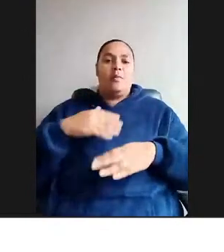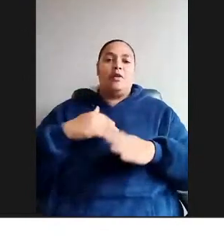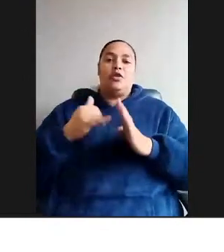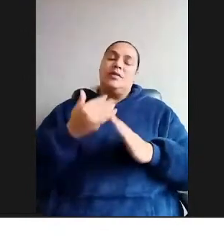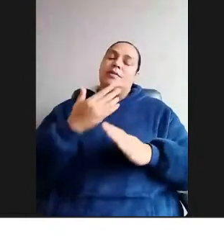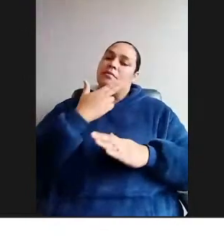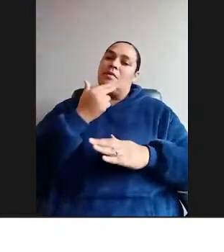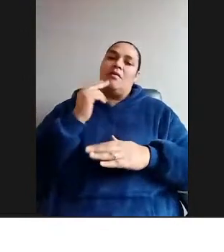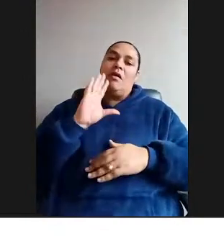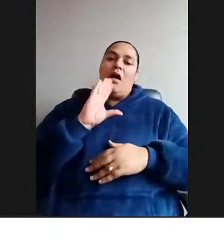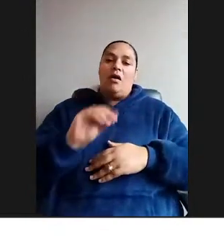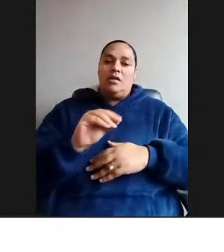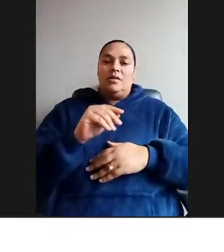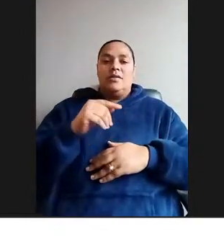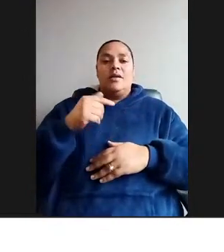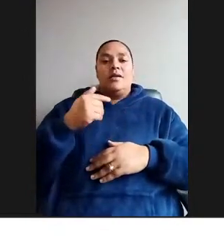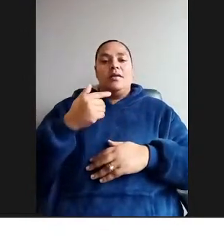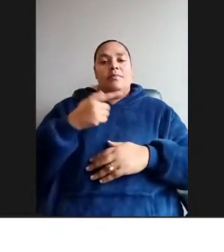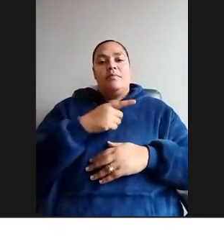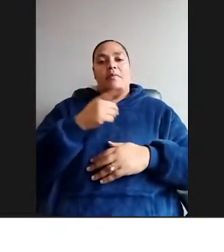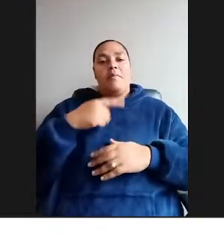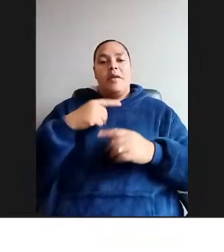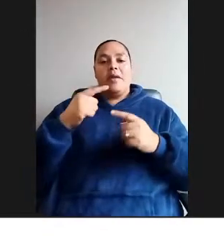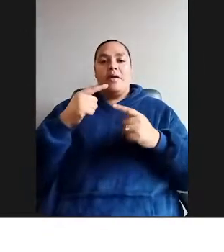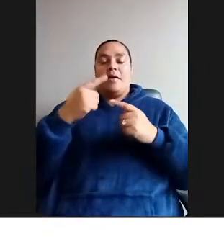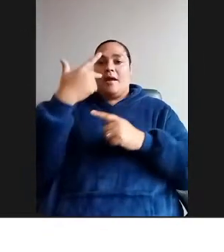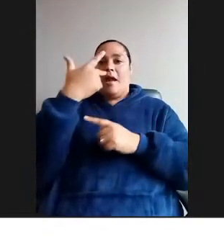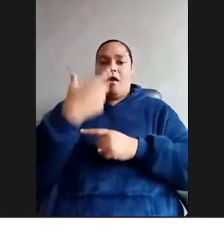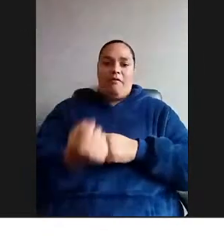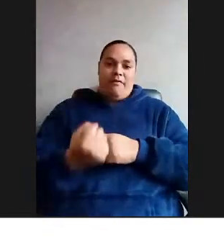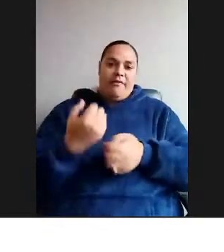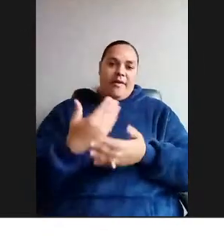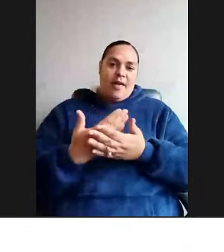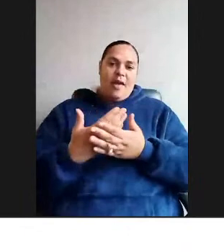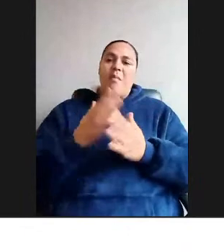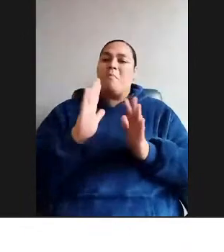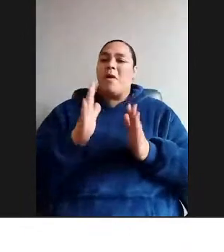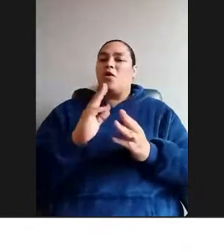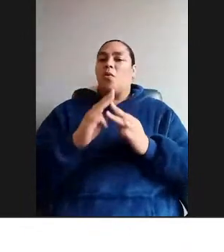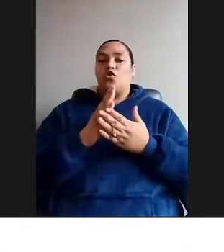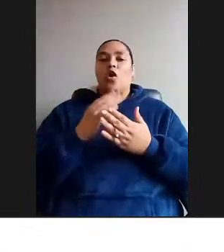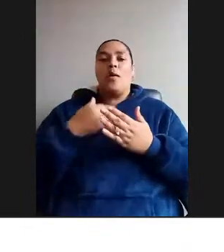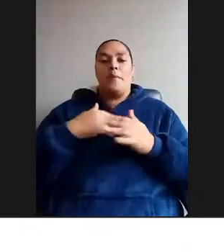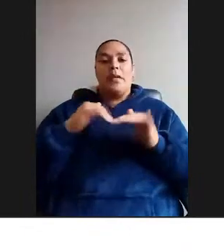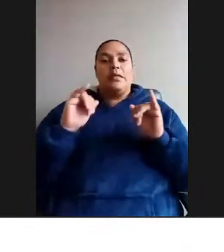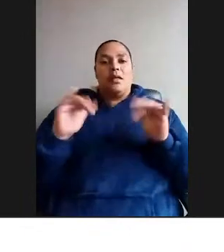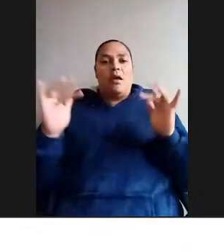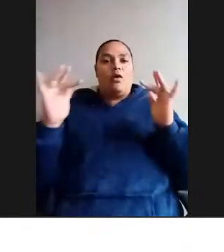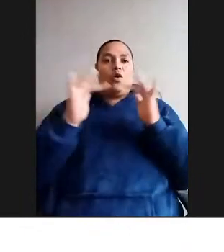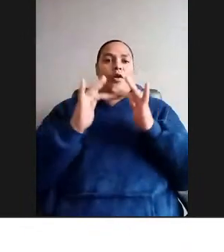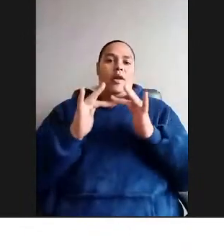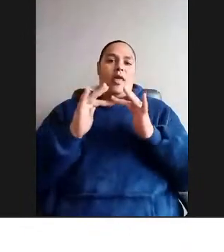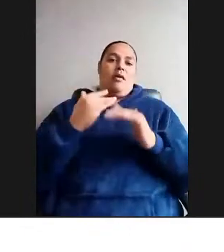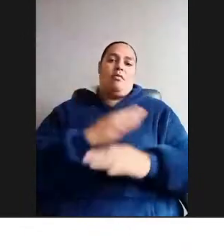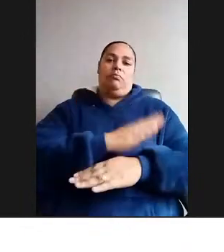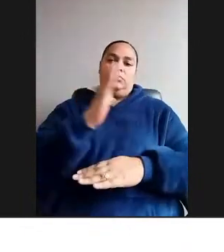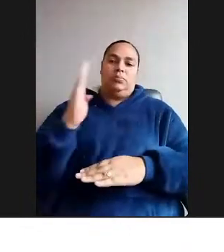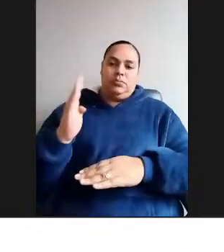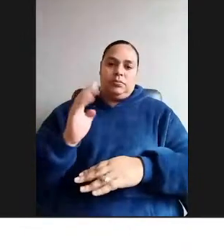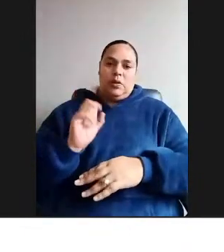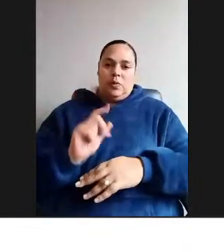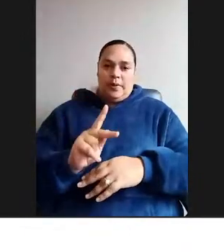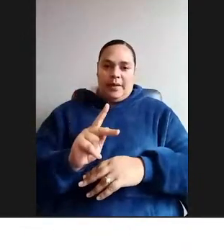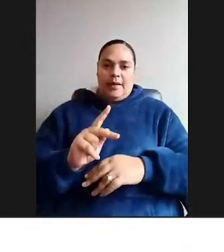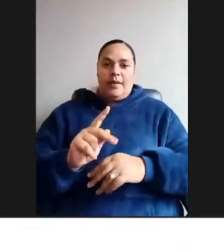ask that I disconnect my camera just to make sure that I do stay connected at this point in time. A